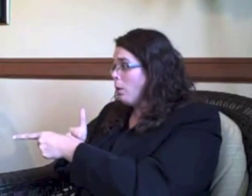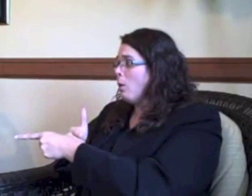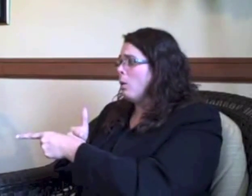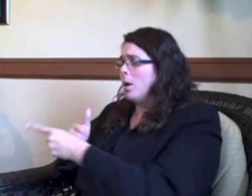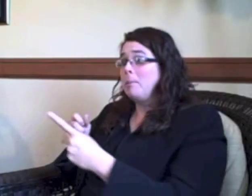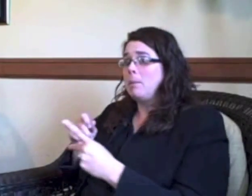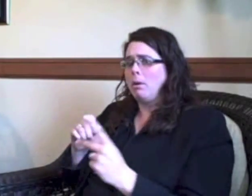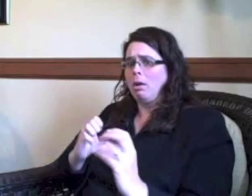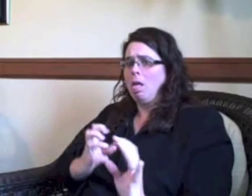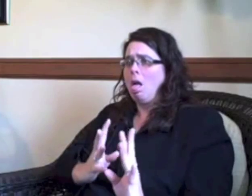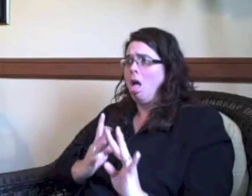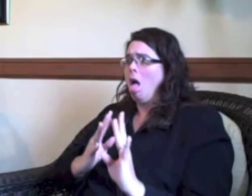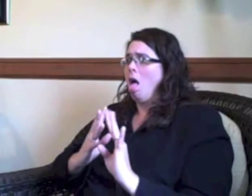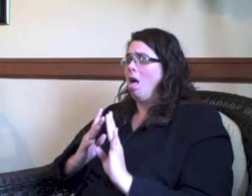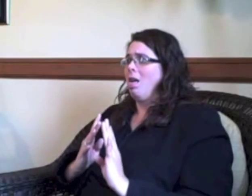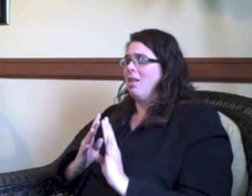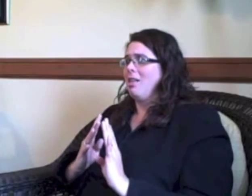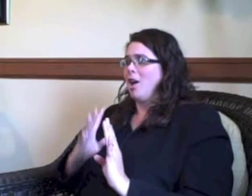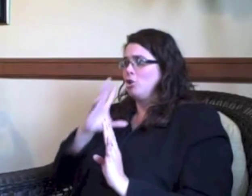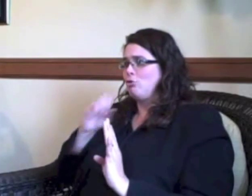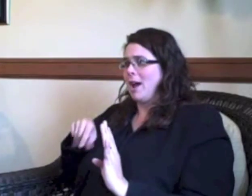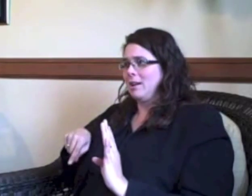And some of those women that followed Jesus